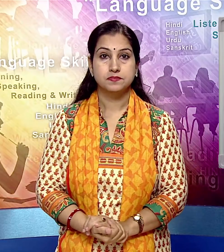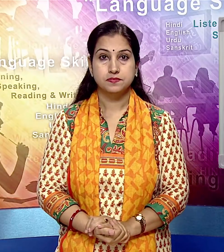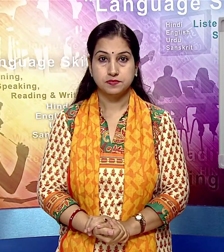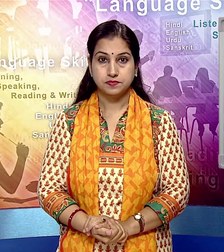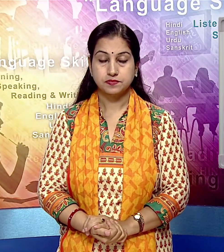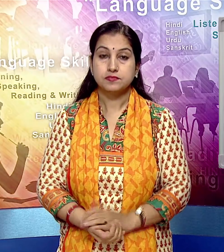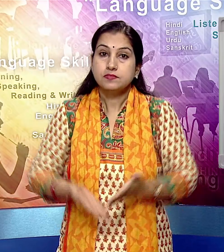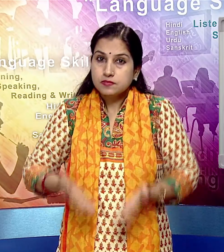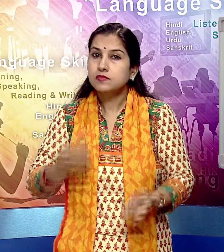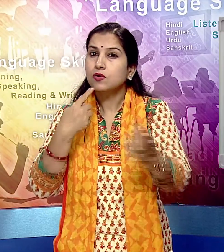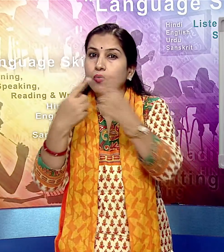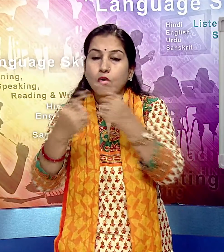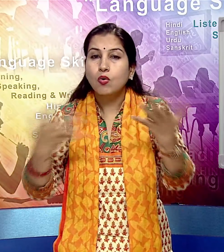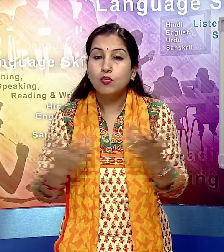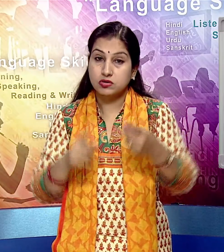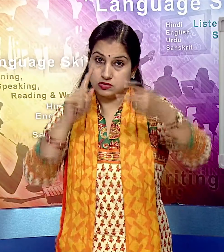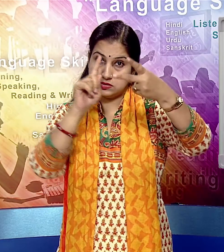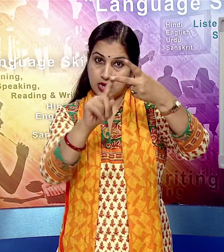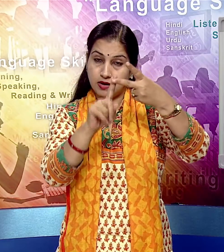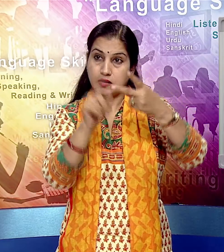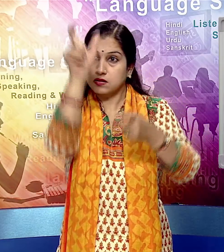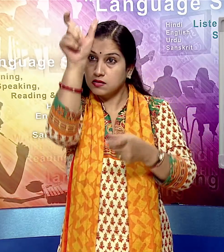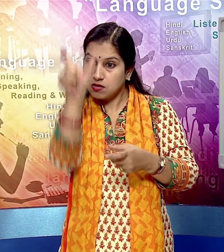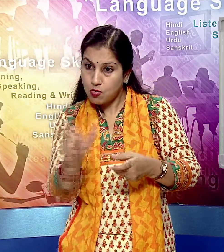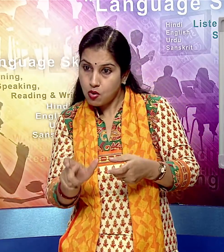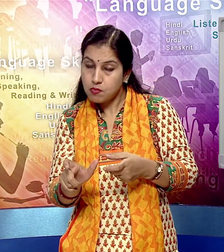Now we will talk about the second column of dry heat.